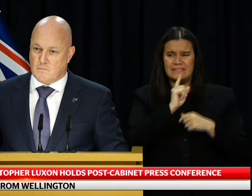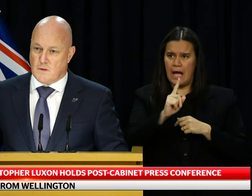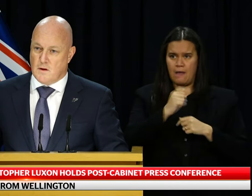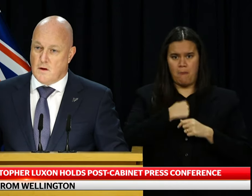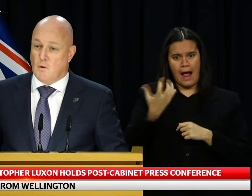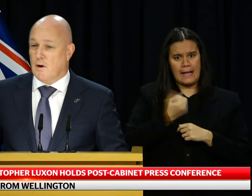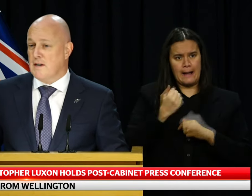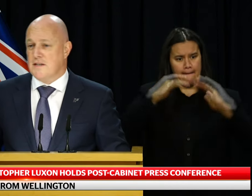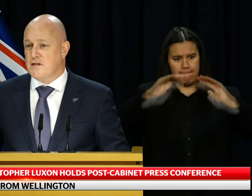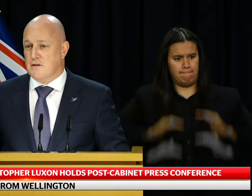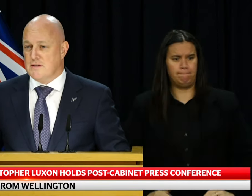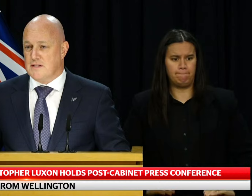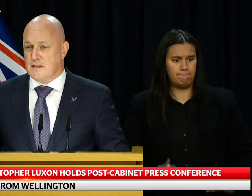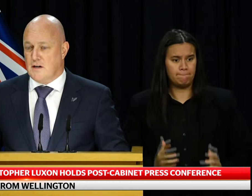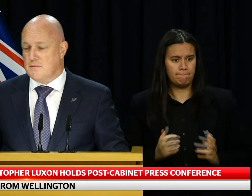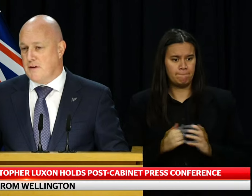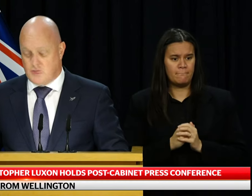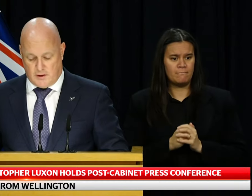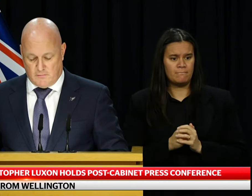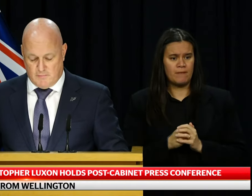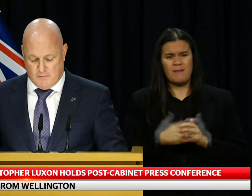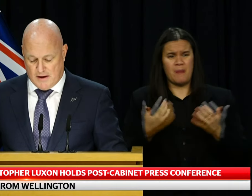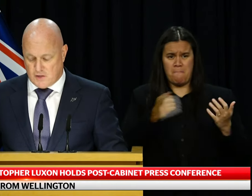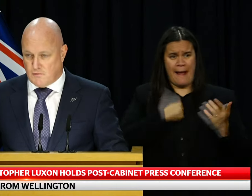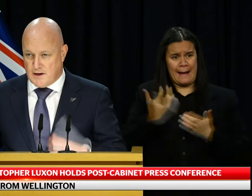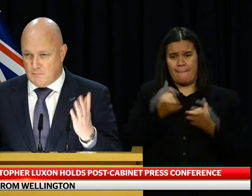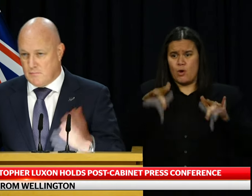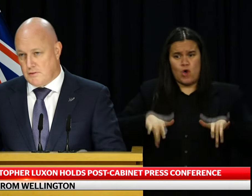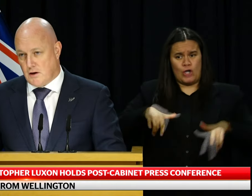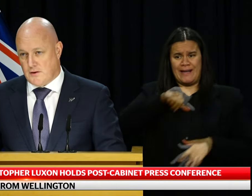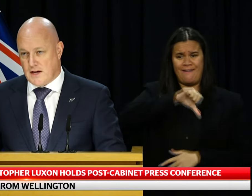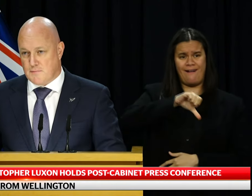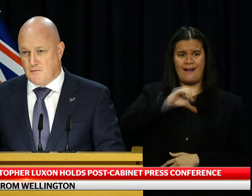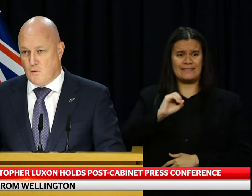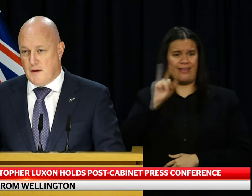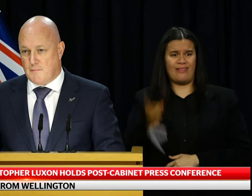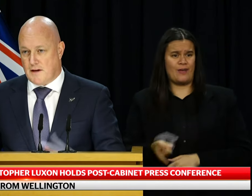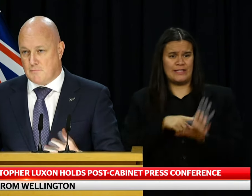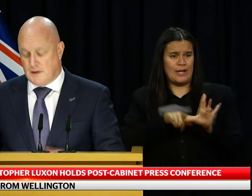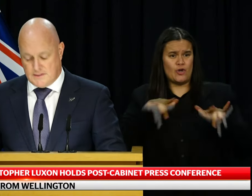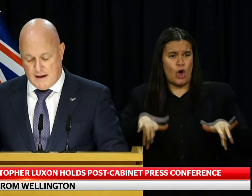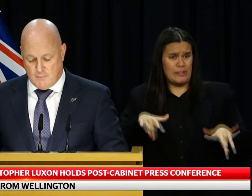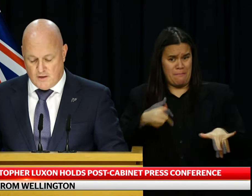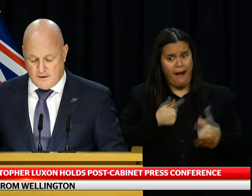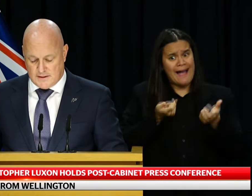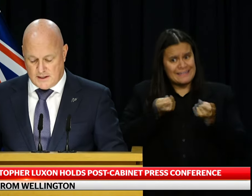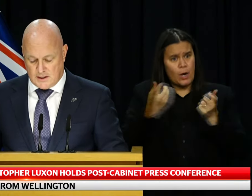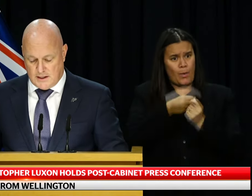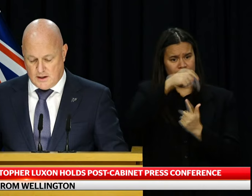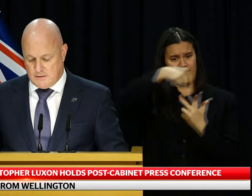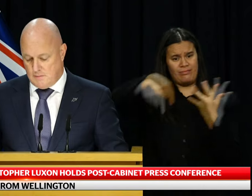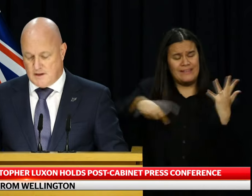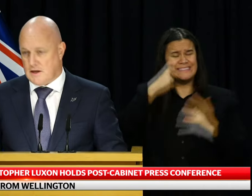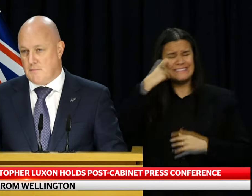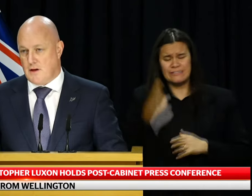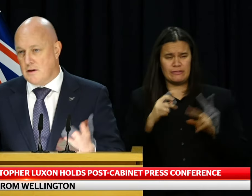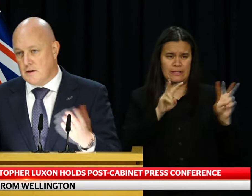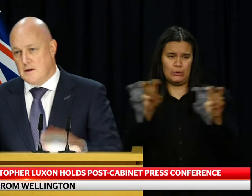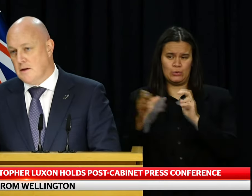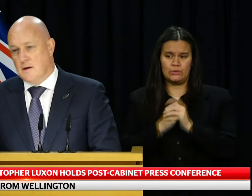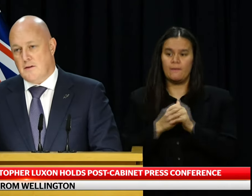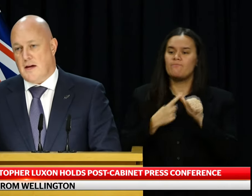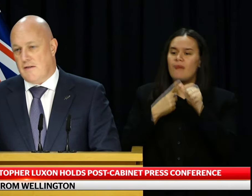7 years. Well, what I said to you, as I said, I've been doing a bunch of reading, you know, in the days before about police pay briefings, actually, and I mixed